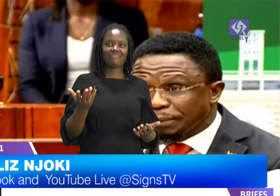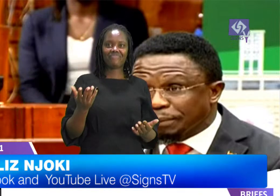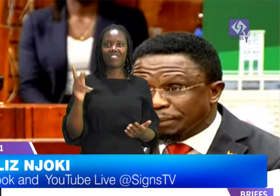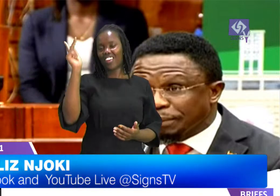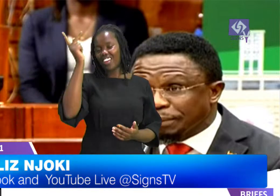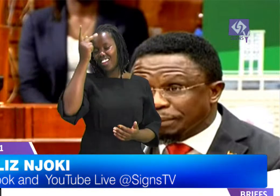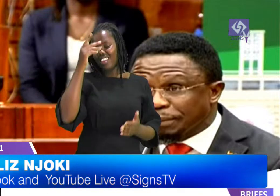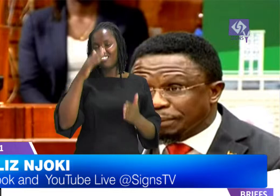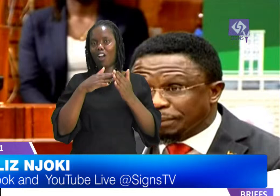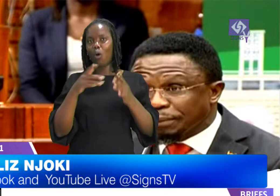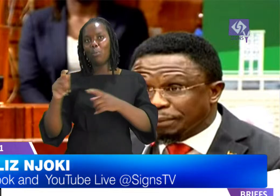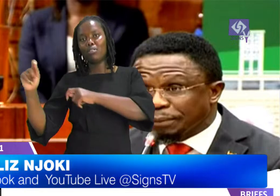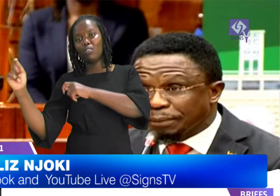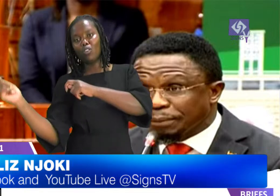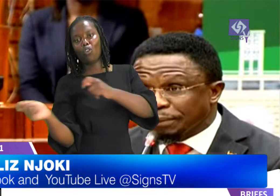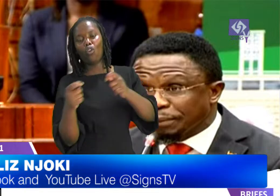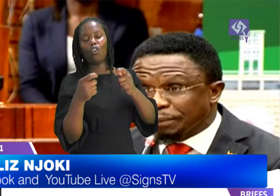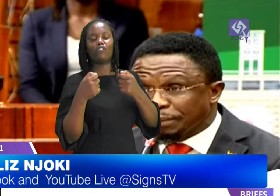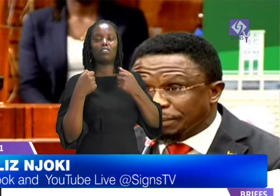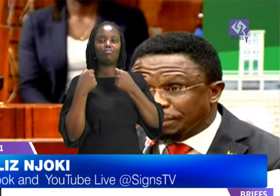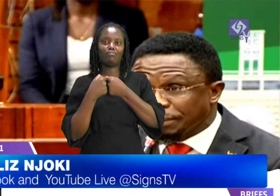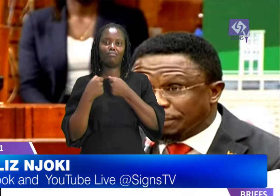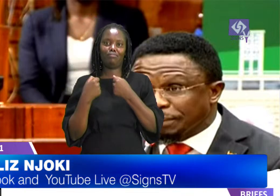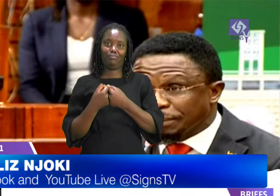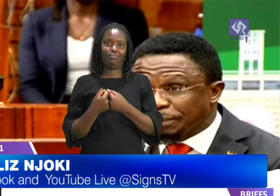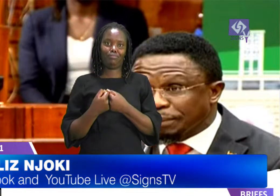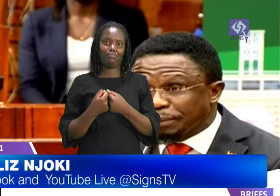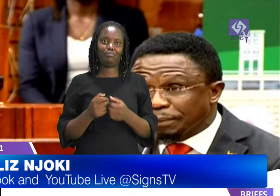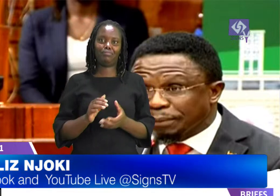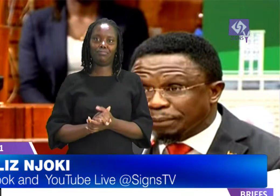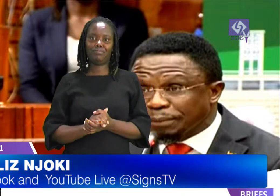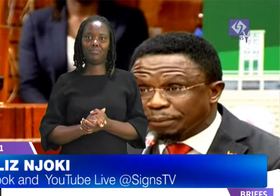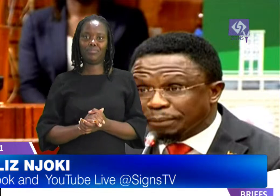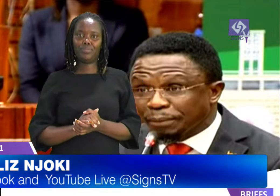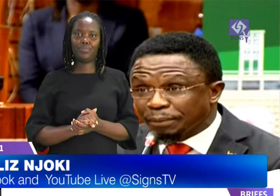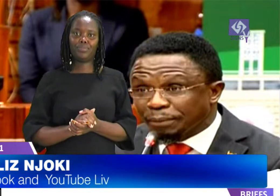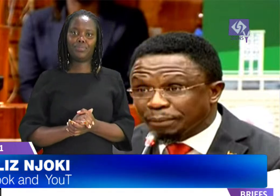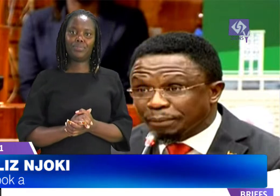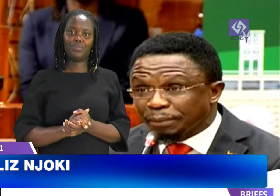magical Kenyan Open Golf Tournament.